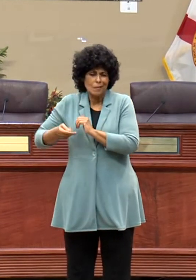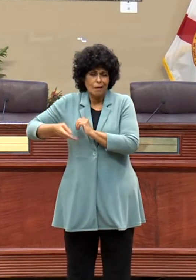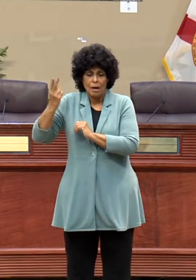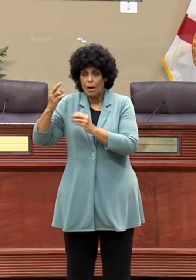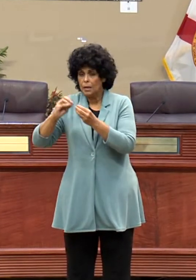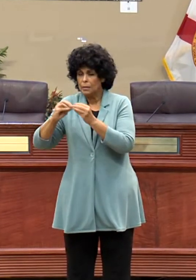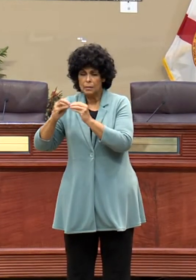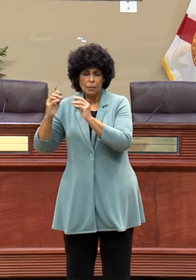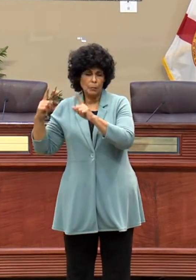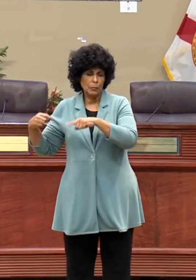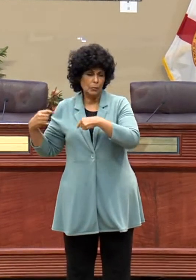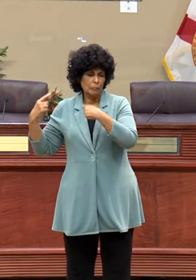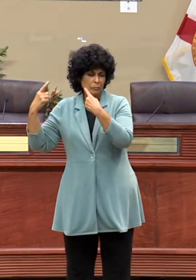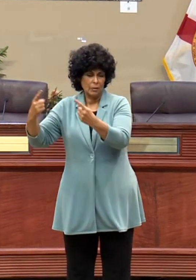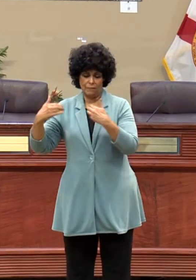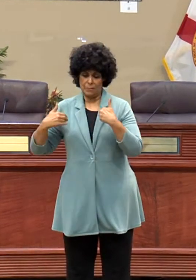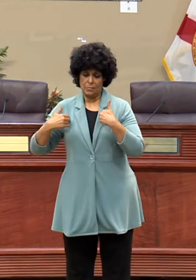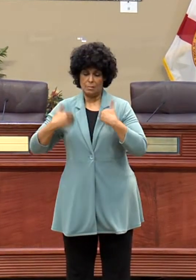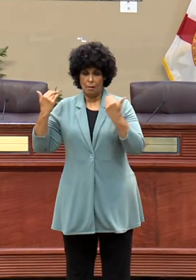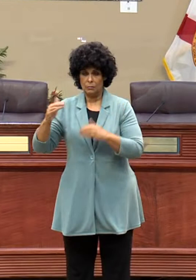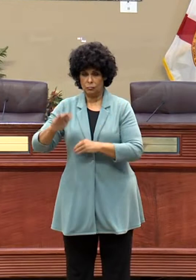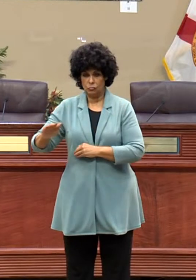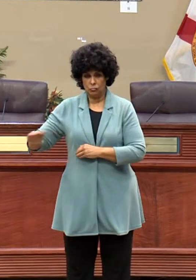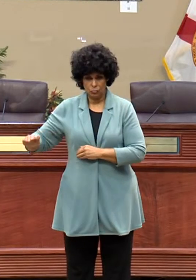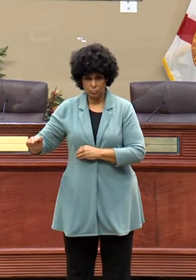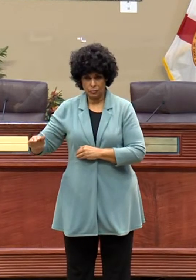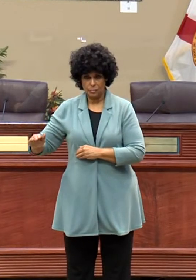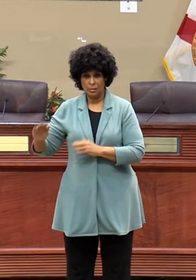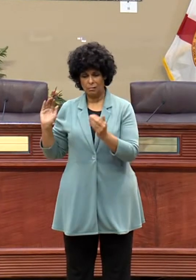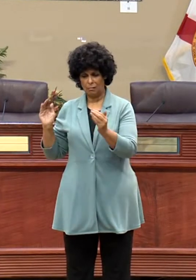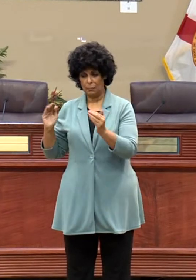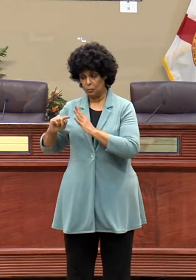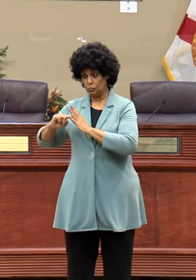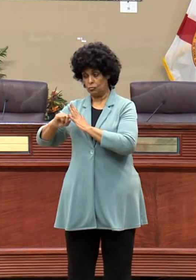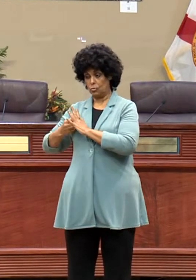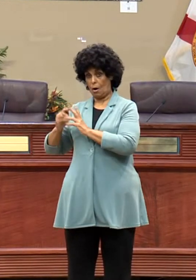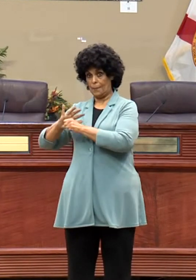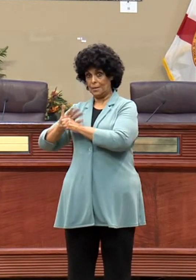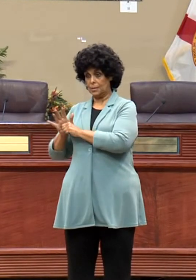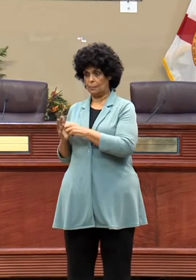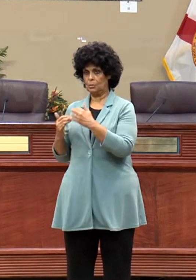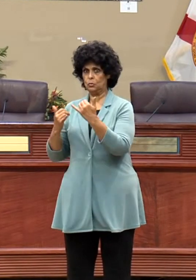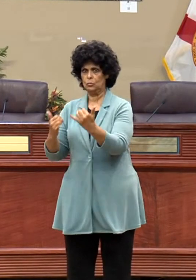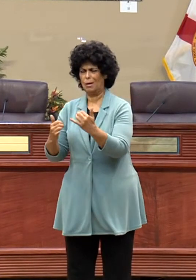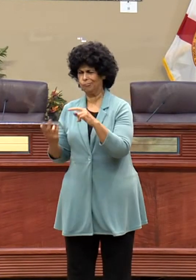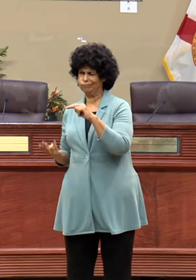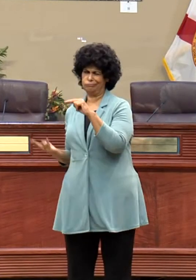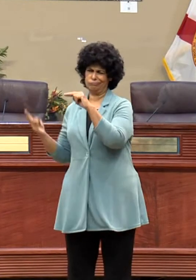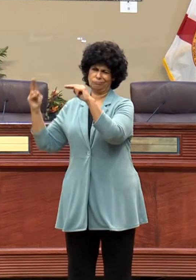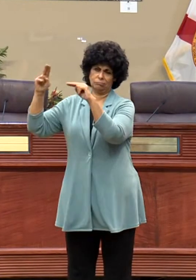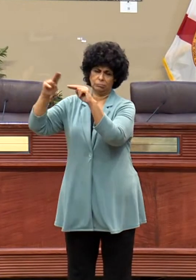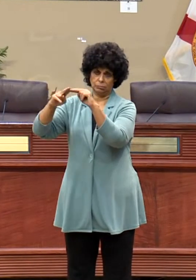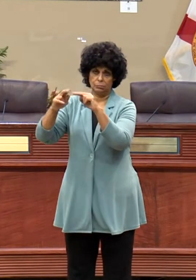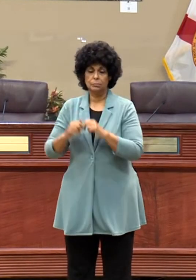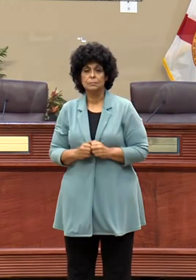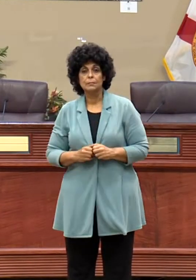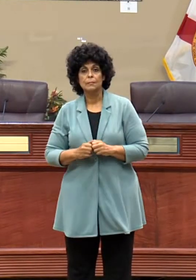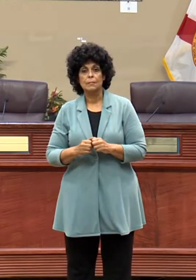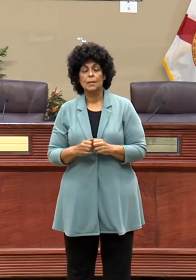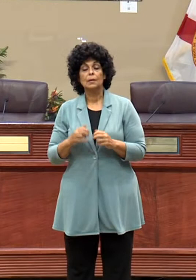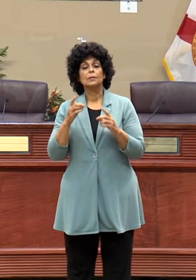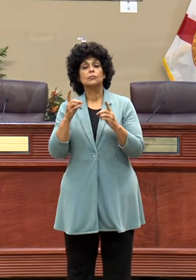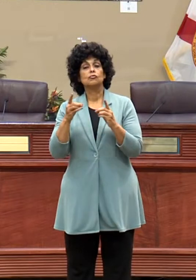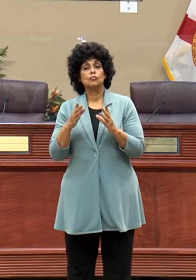COVID patients since the pandemic began. Infectious Disease Director, Ms. Alvina Chu,